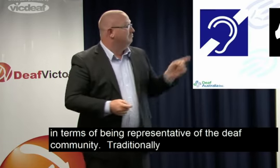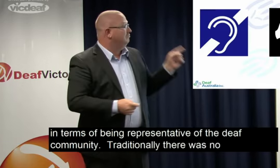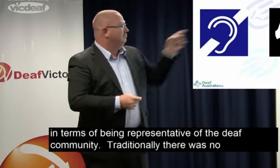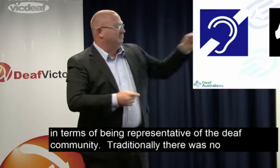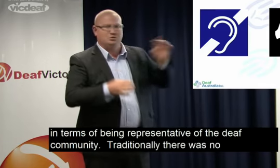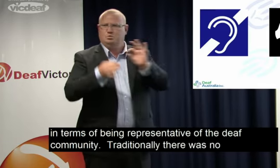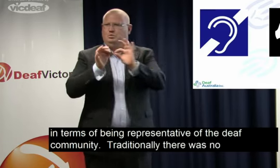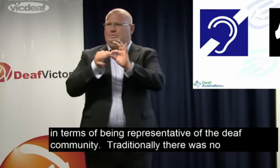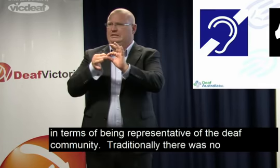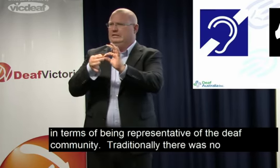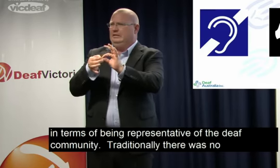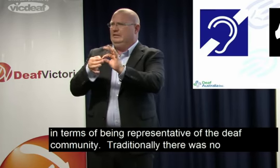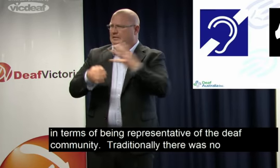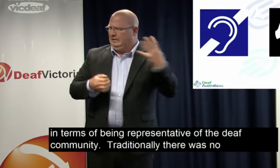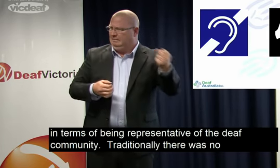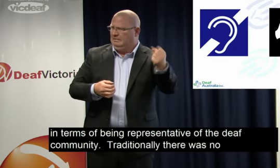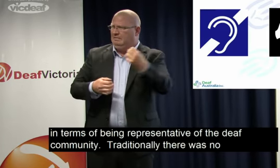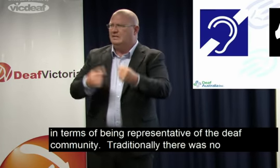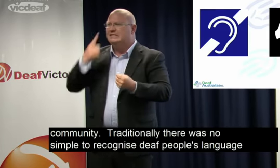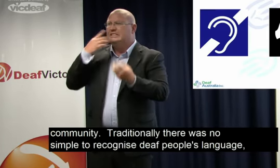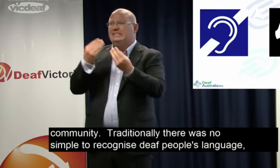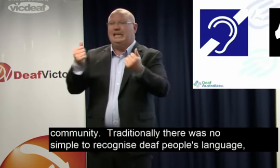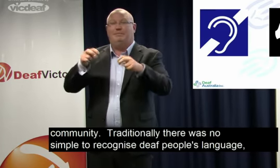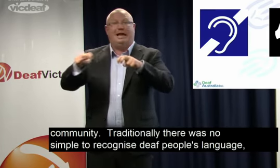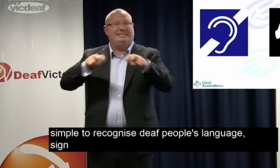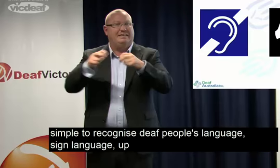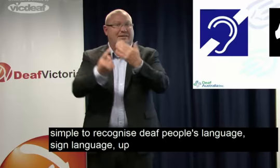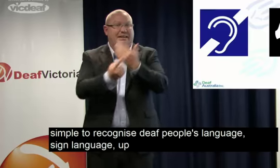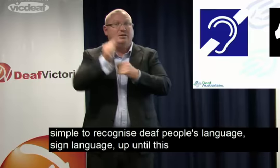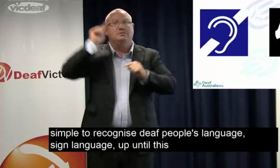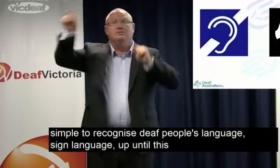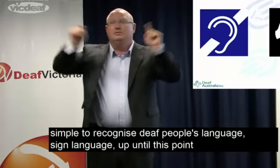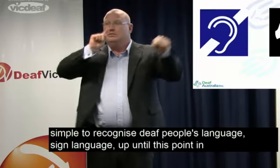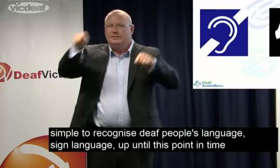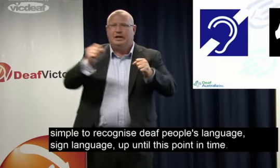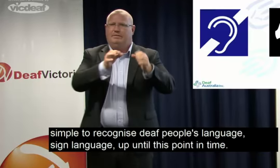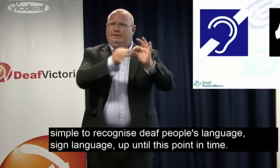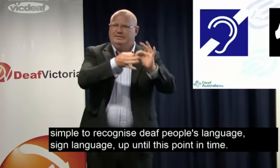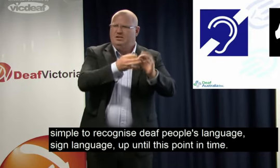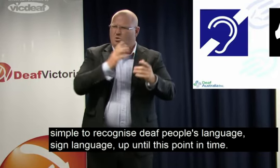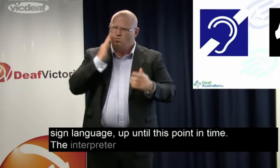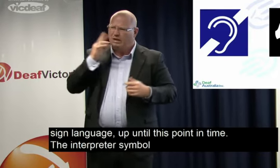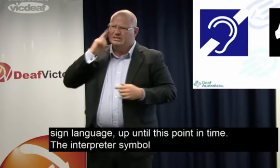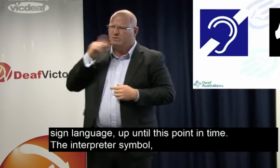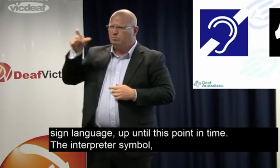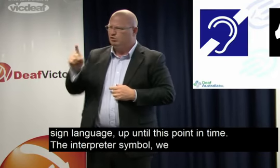point of time. The interpreter symbol, we've seen this. At various events, we often see that